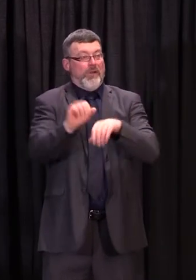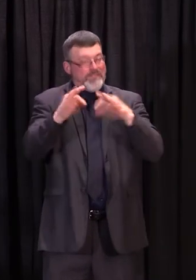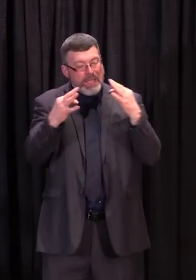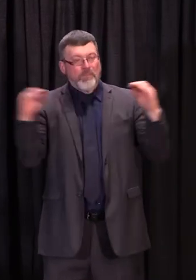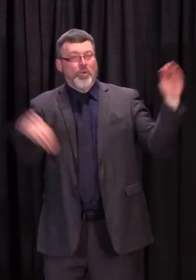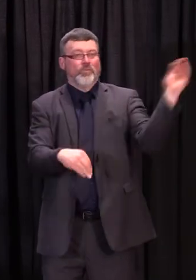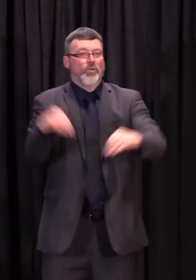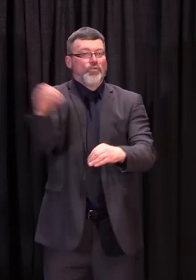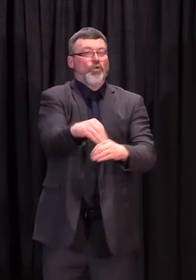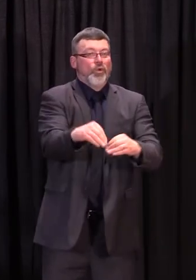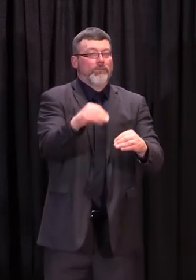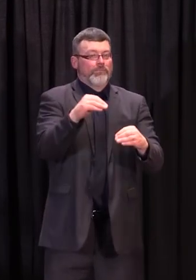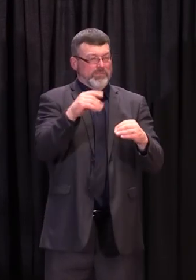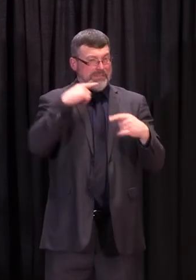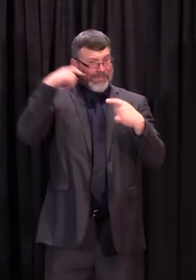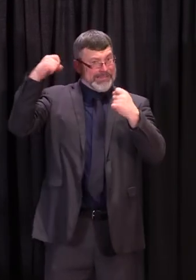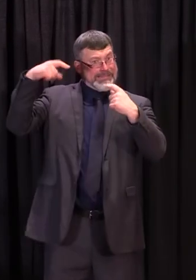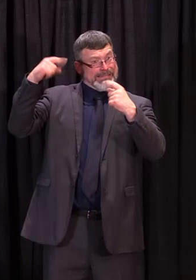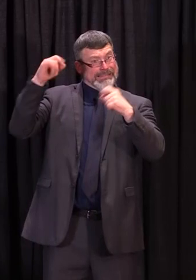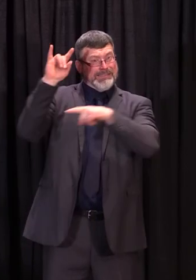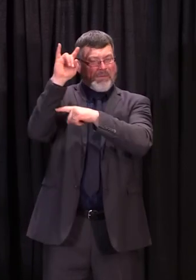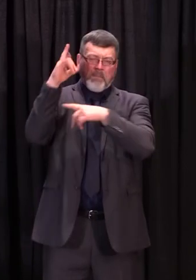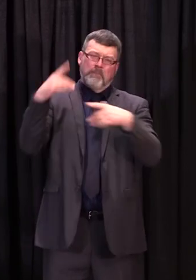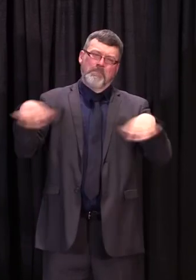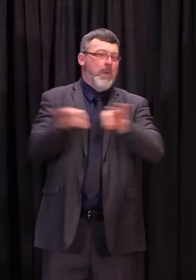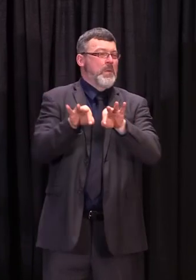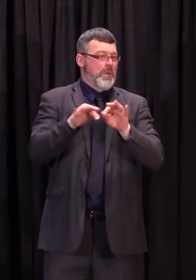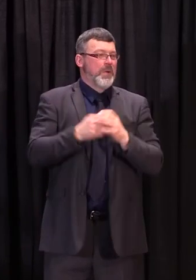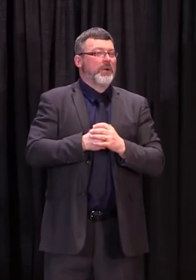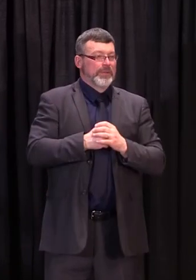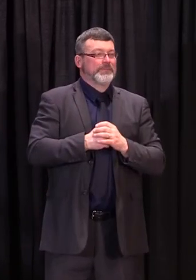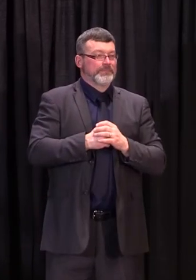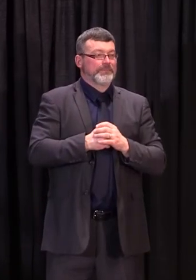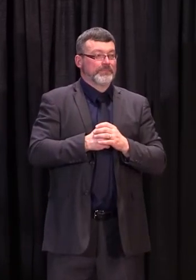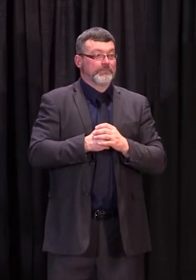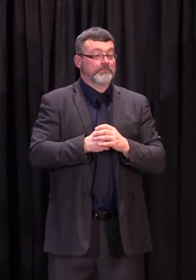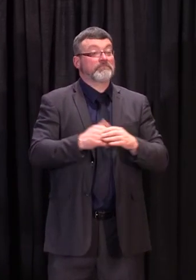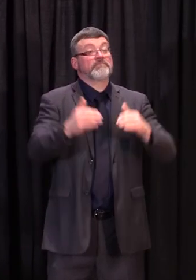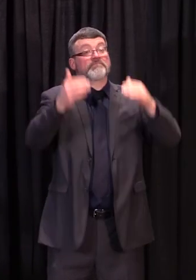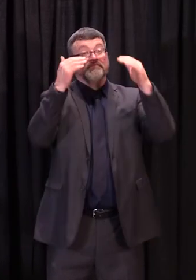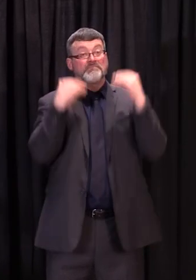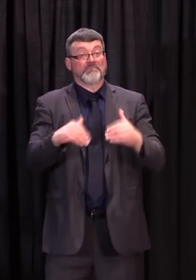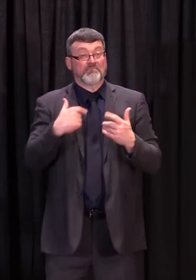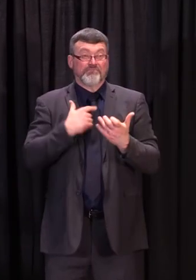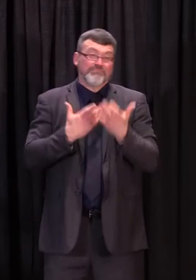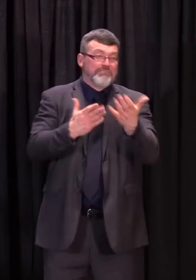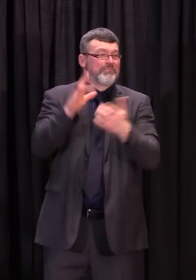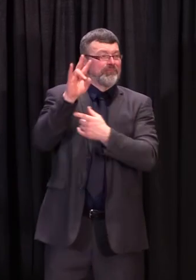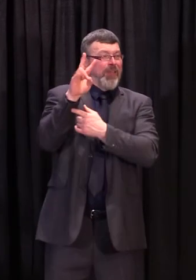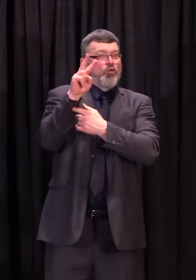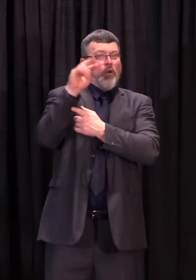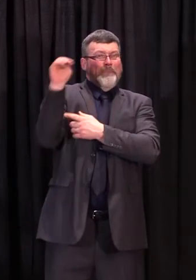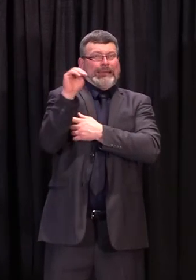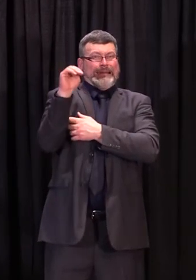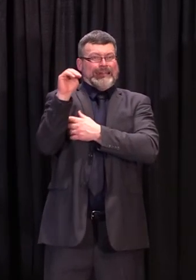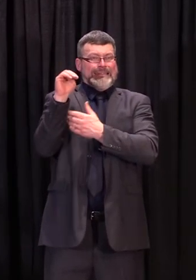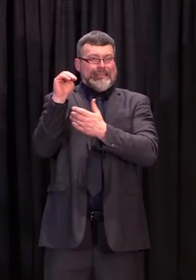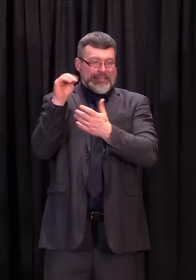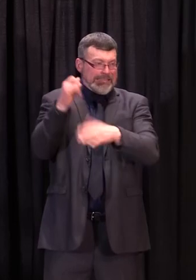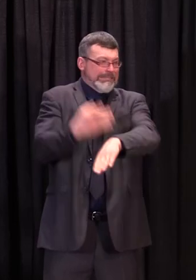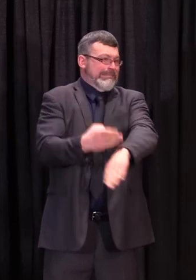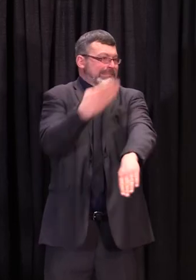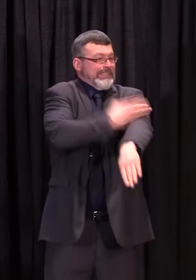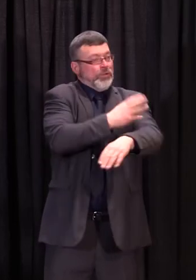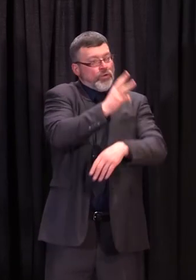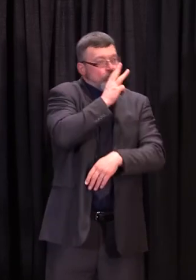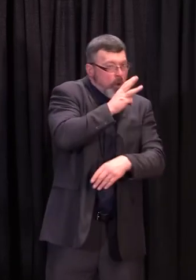In addition, I propose $72 million more for water, sewer, and stormwater infrastructure.